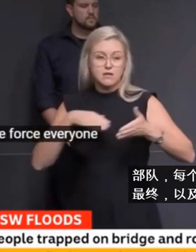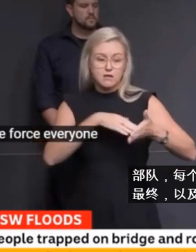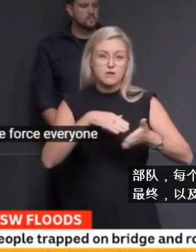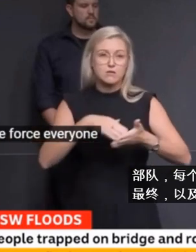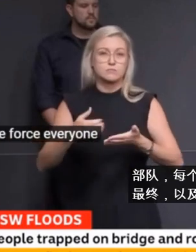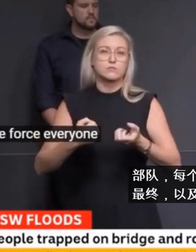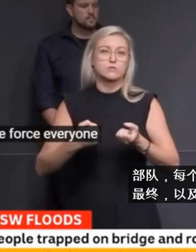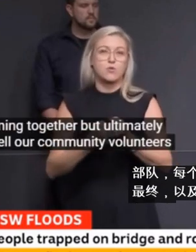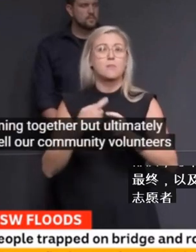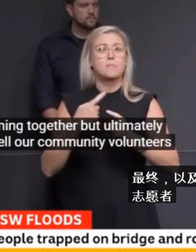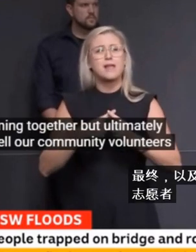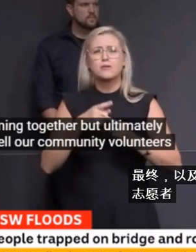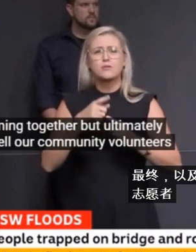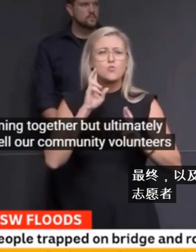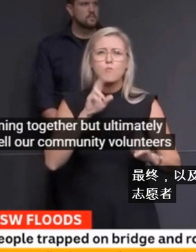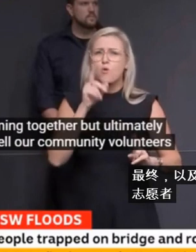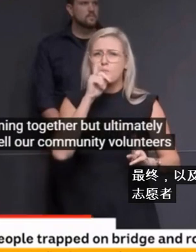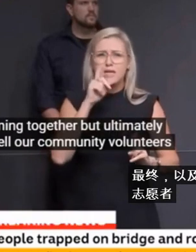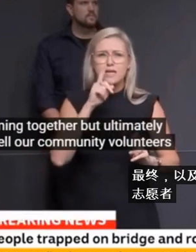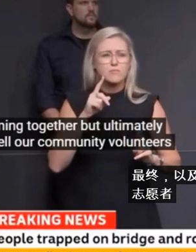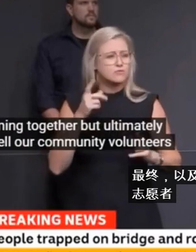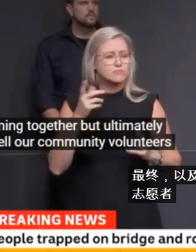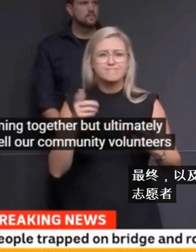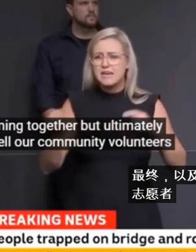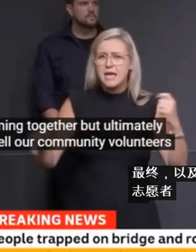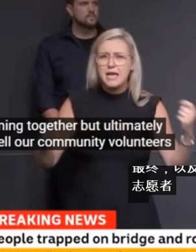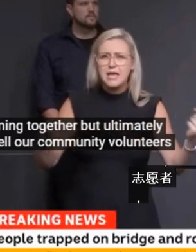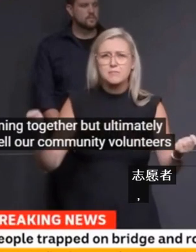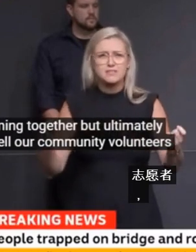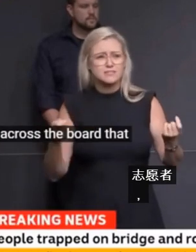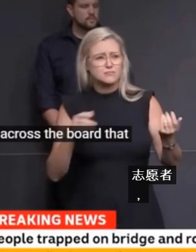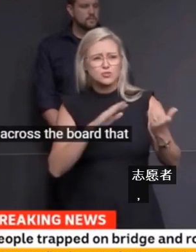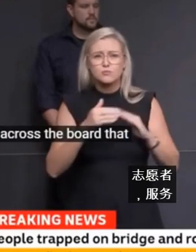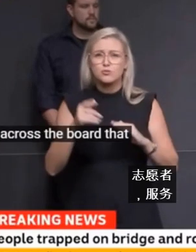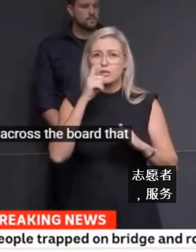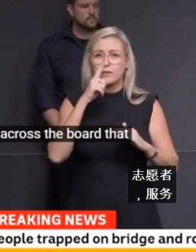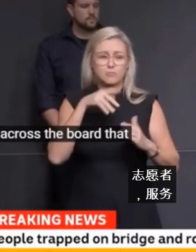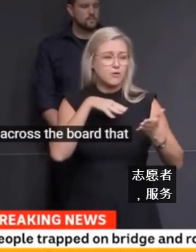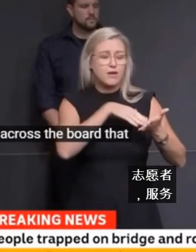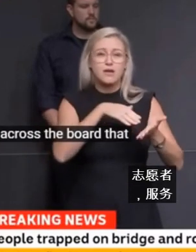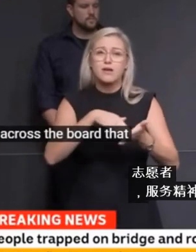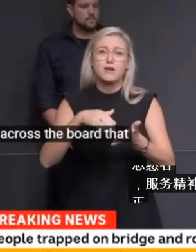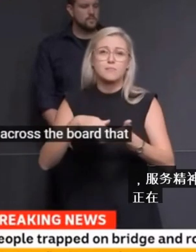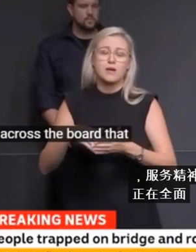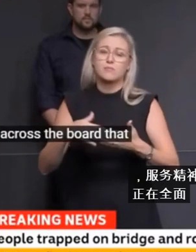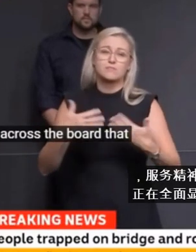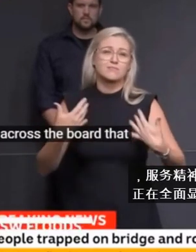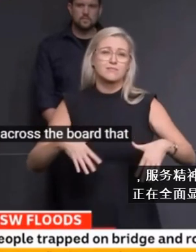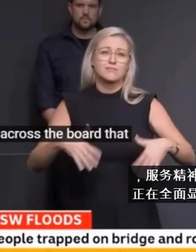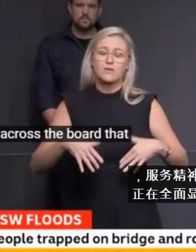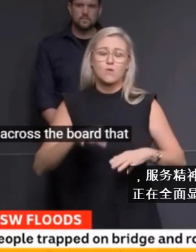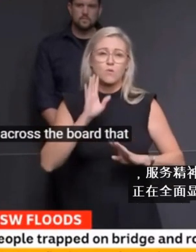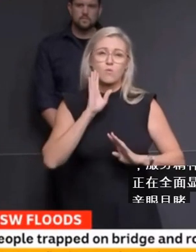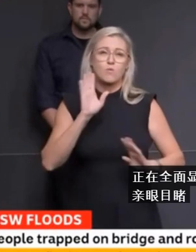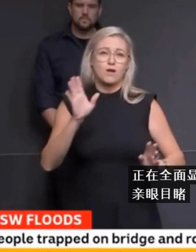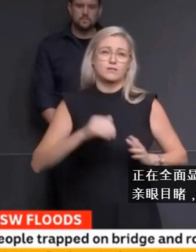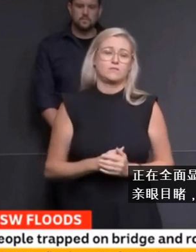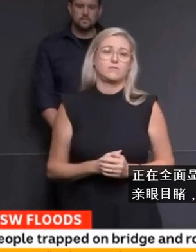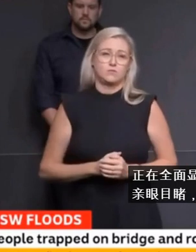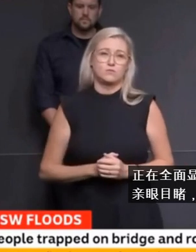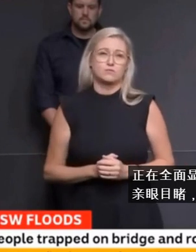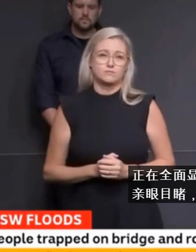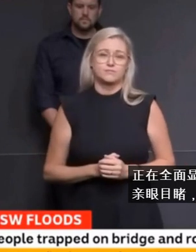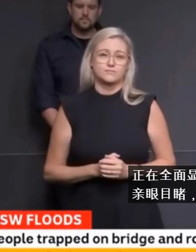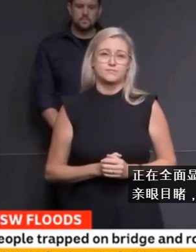community. Volunteers right across the board. That spirit of service is coming out and we are witnessing it and seeing it